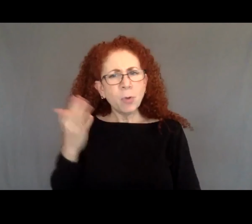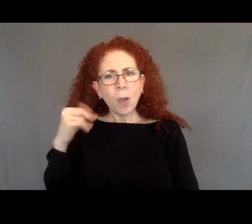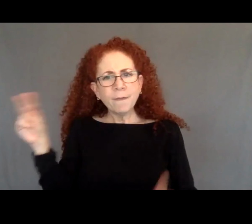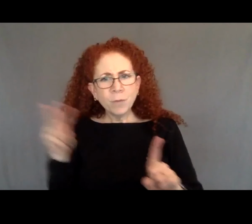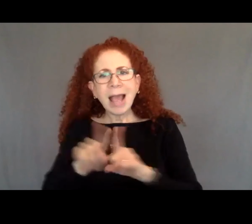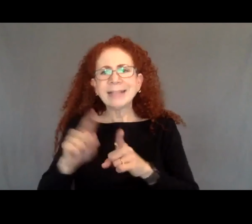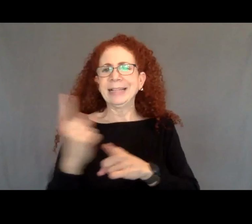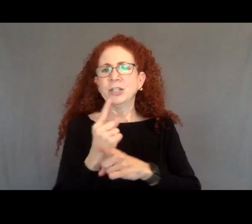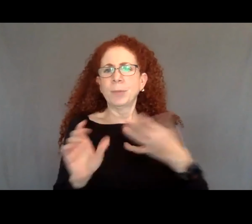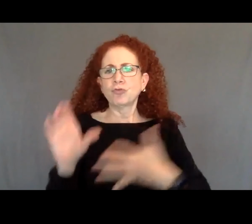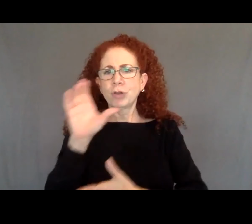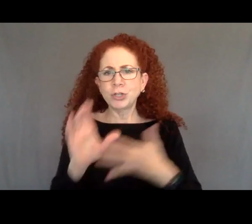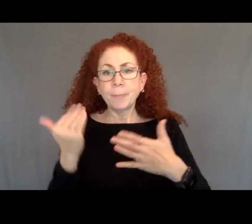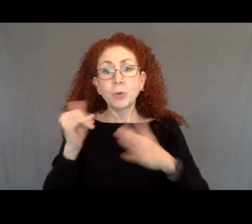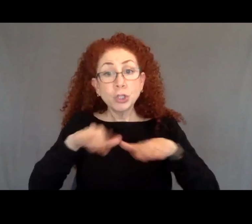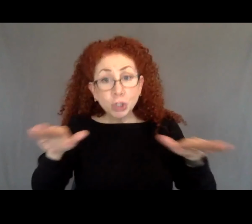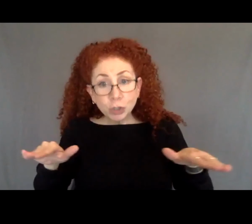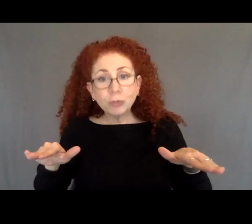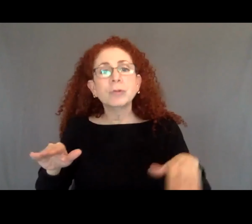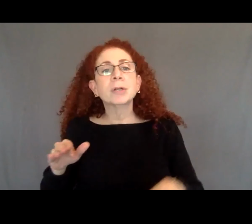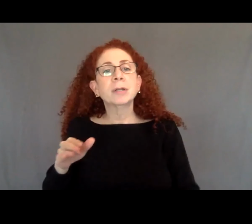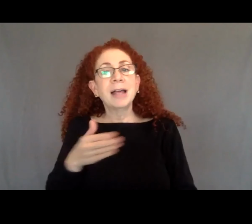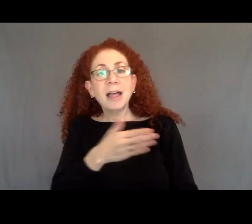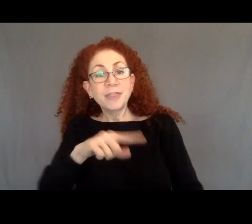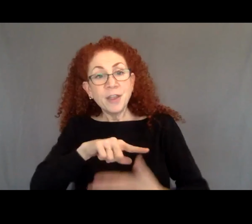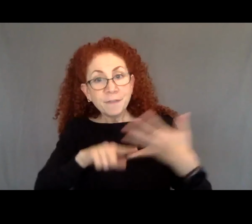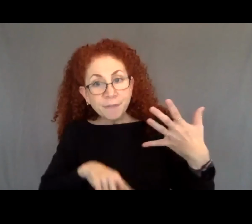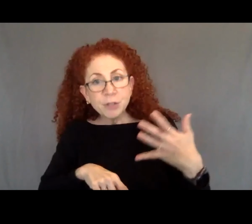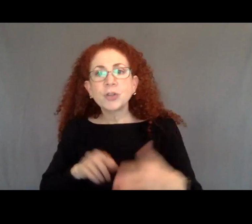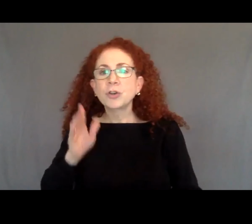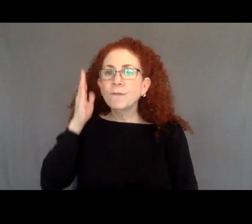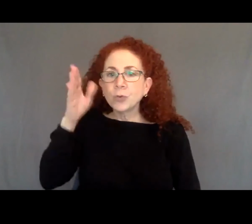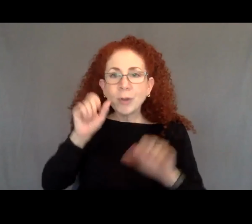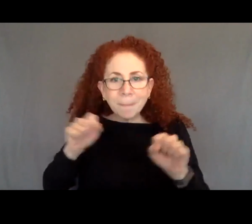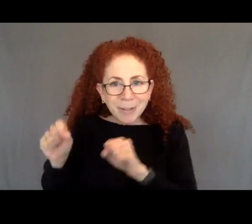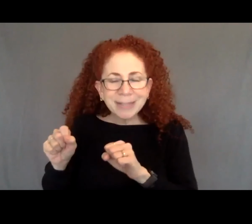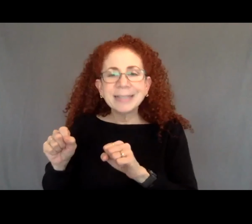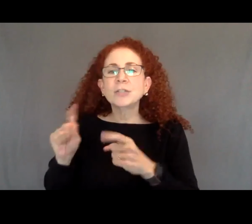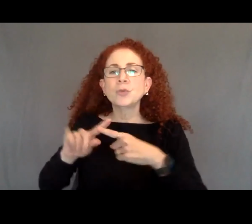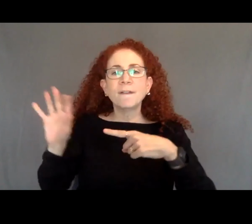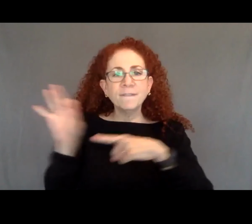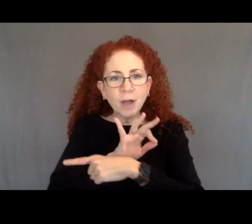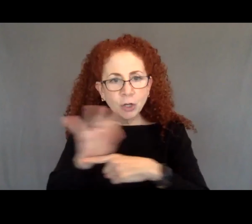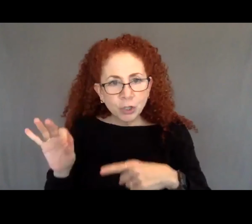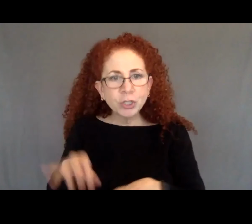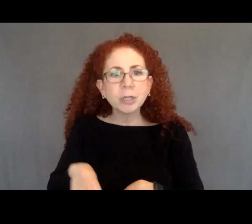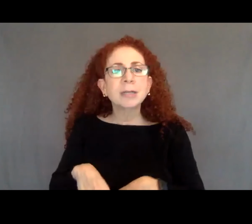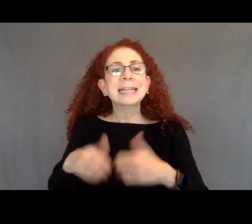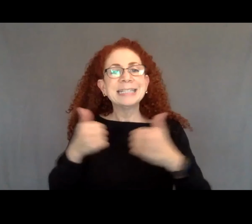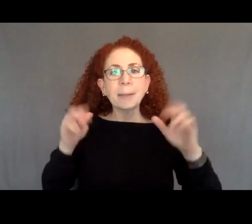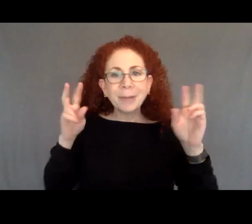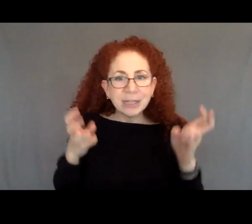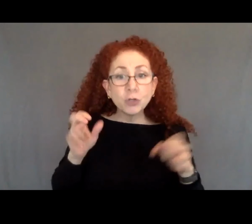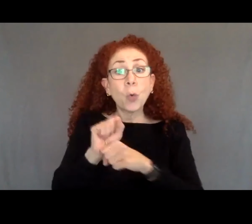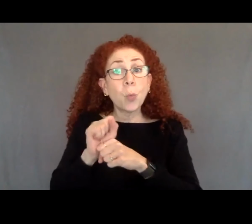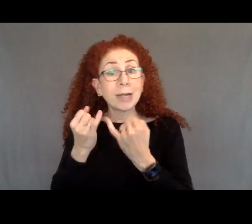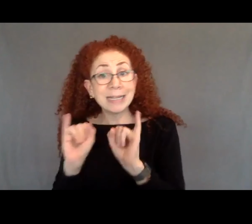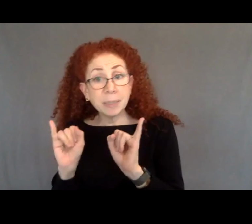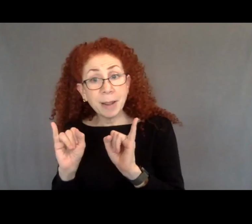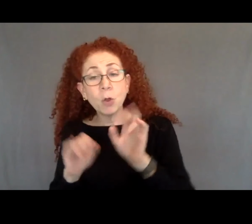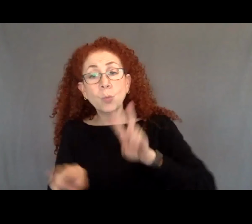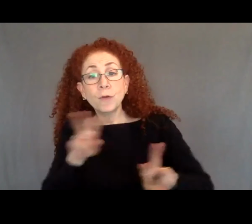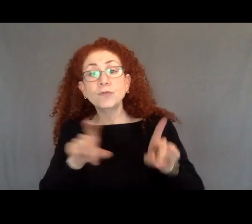legitimate criteria because these children's futures, namely their future ability to function and then a separate issue, work independently, was seen